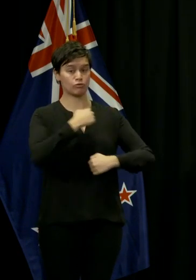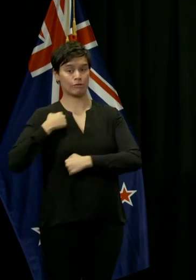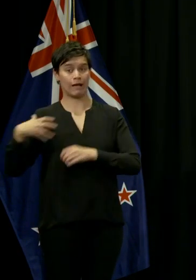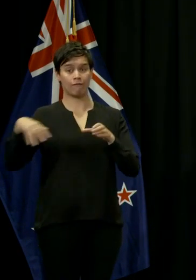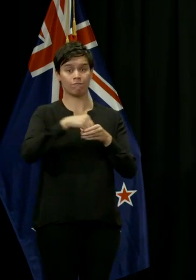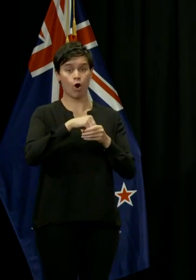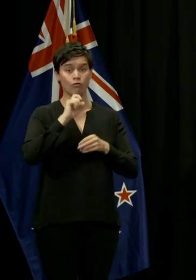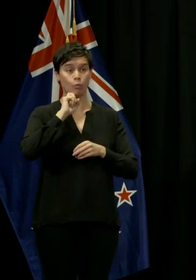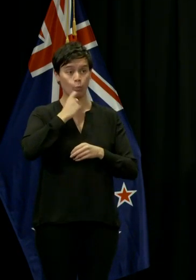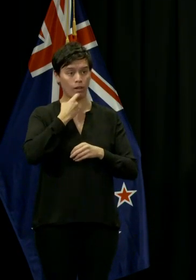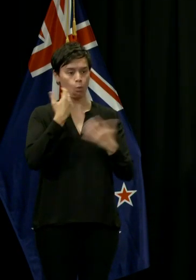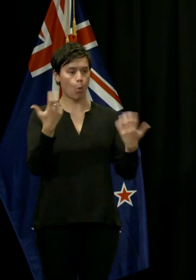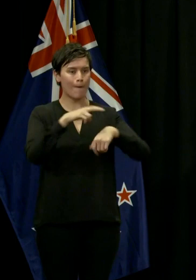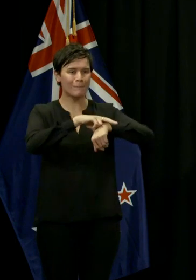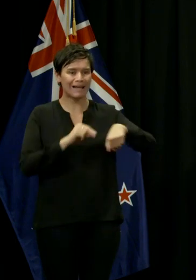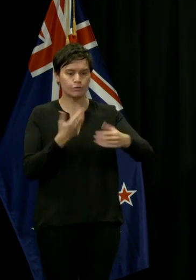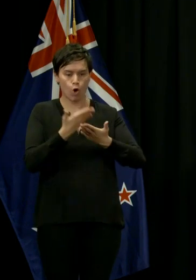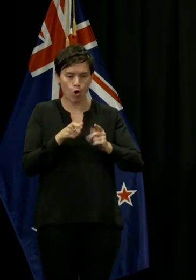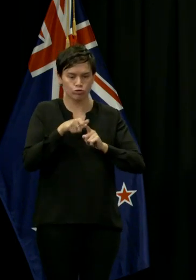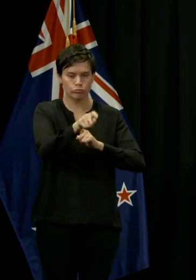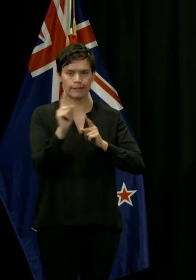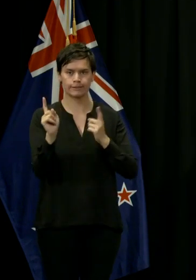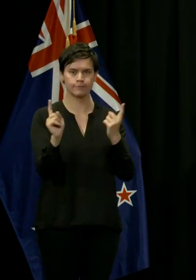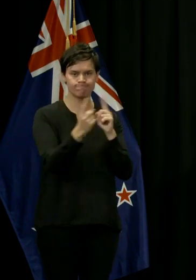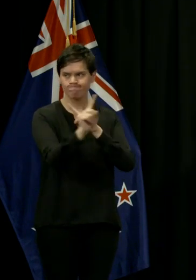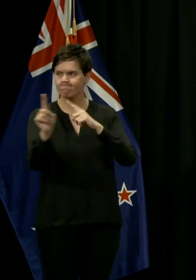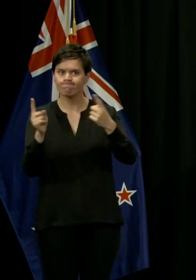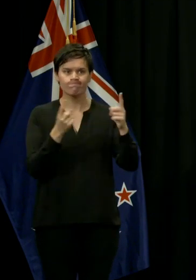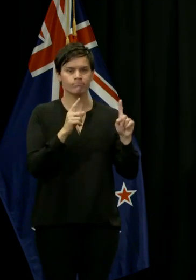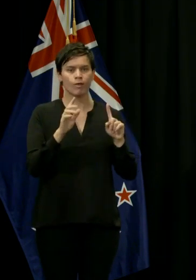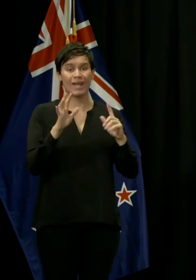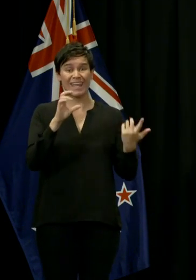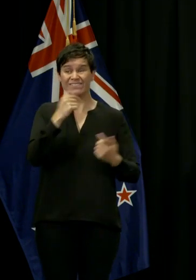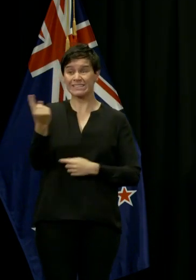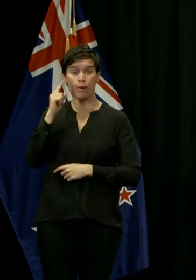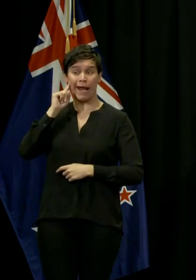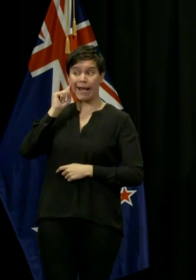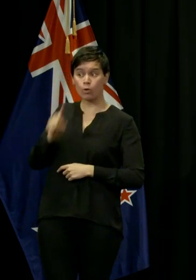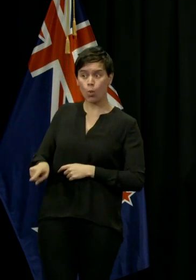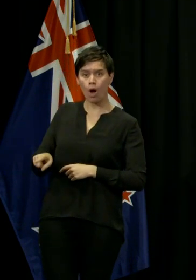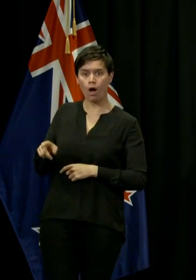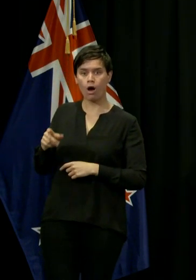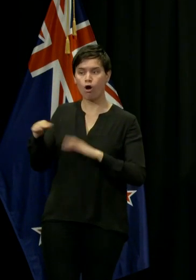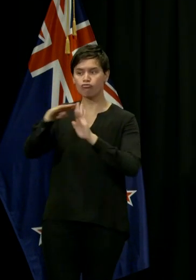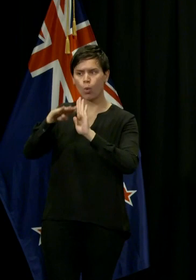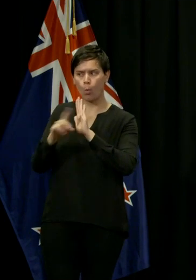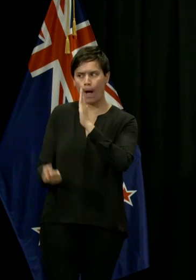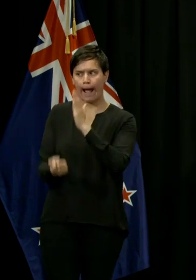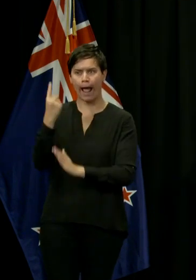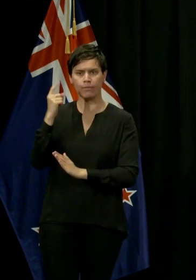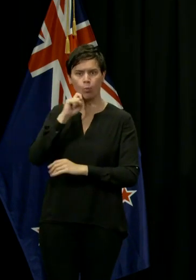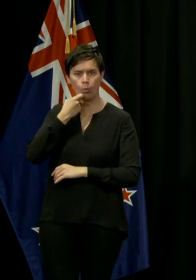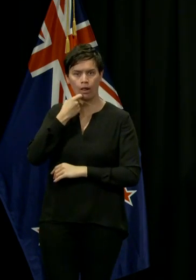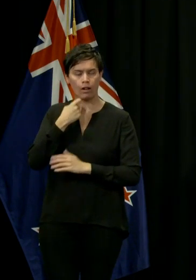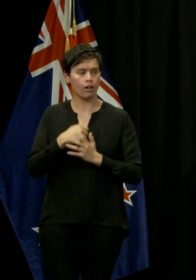police presence look Yeah. like on the streets? Yeah. And what can people expect if they're flouting the rules? Yeah, and we of course want New Zealanders to see